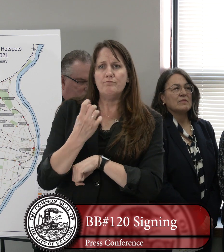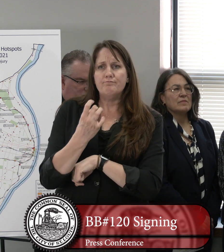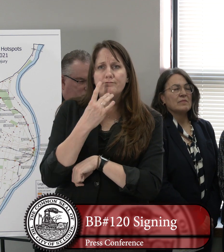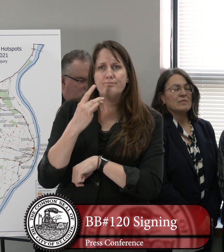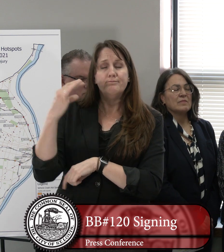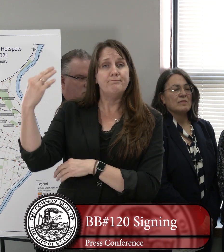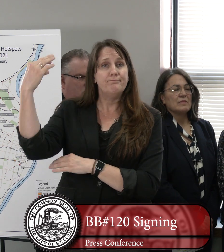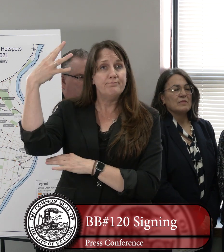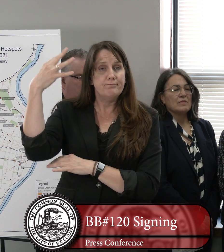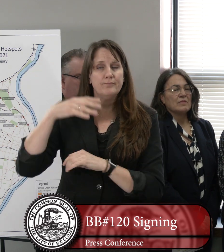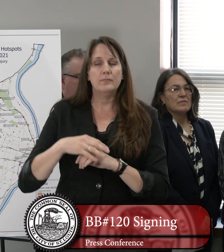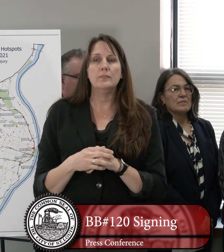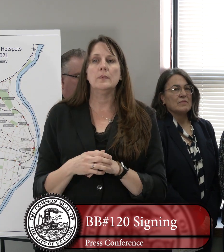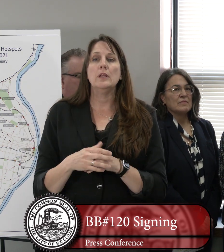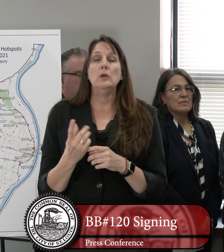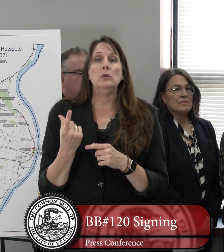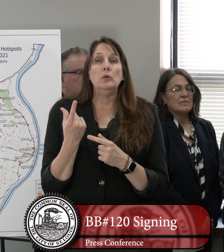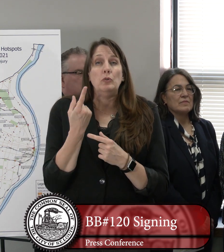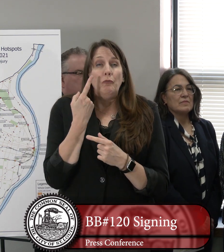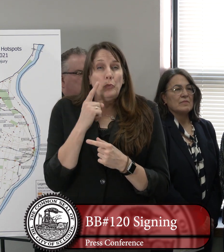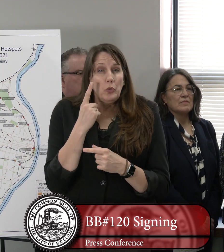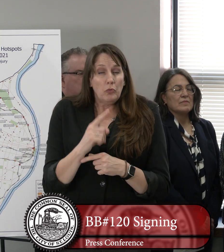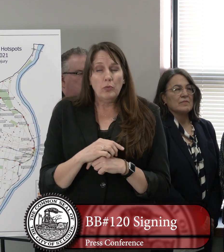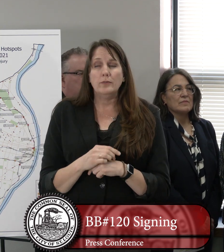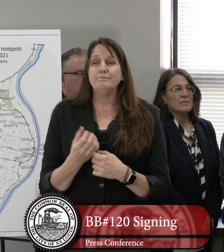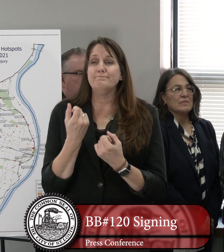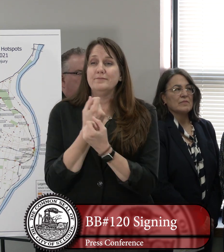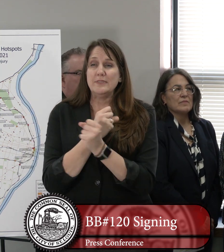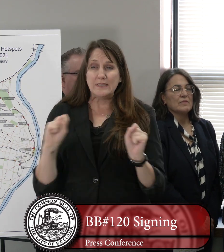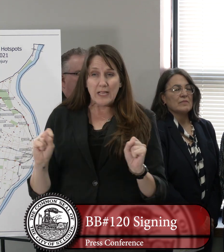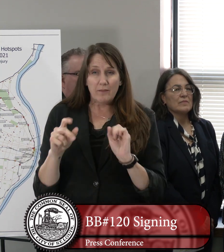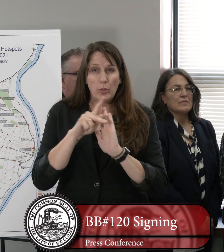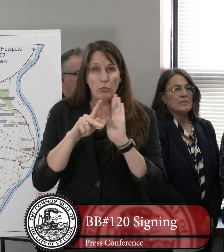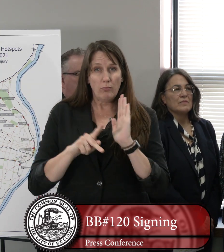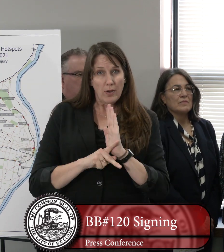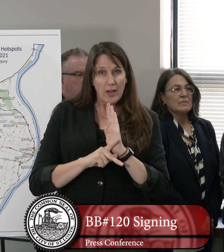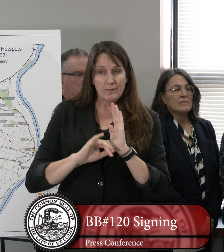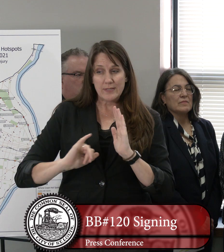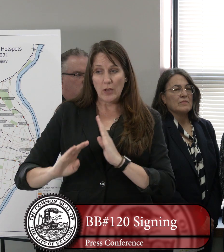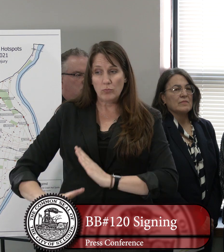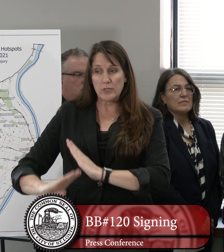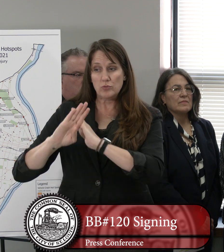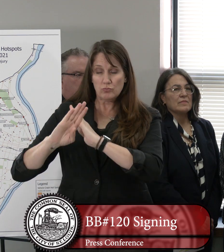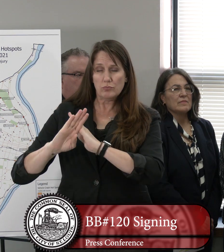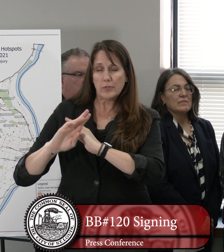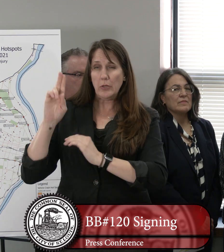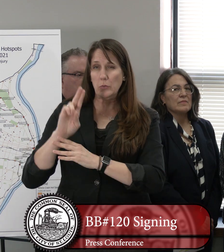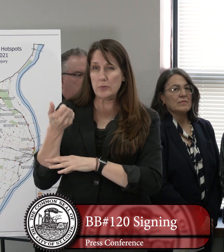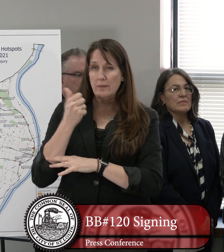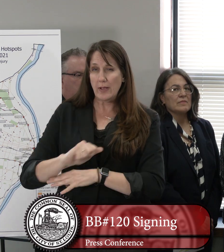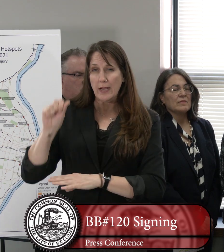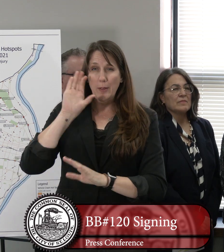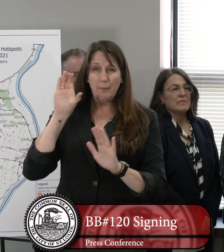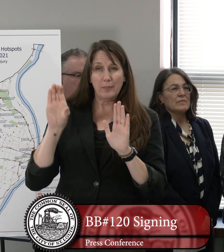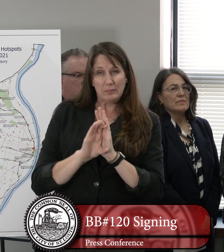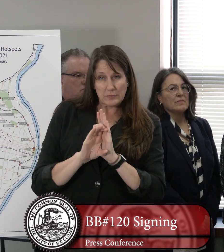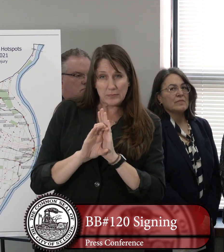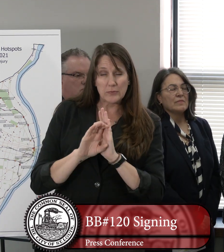guiding this work: safeguarding the privacy and restricting the use of any images and videos gathered by